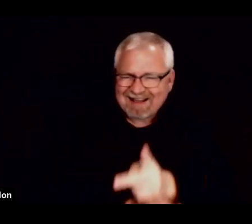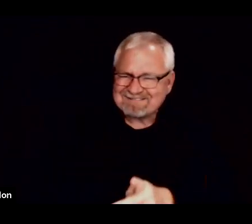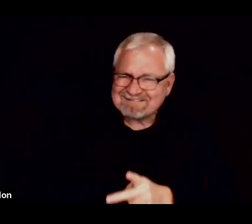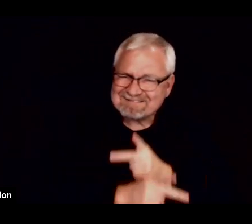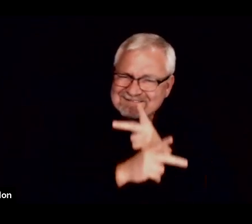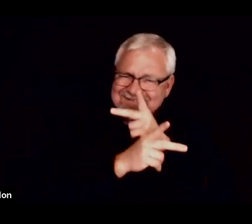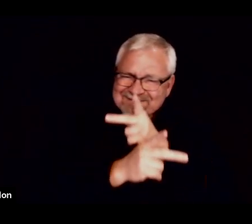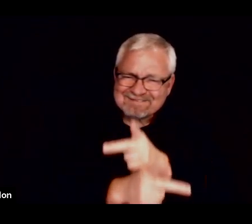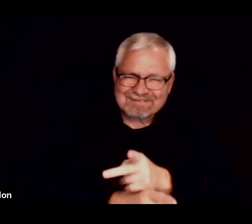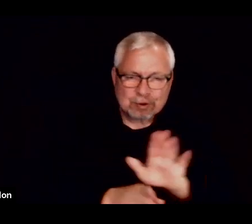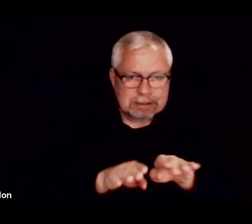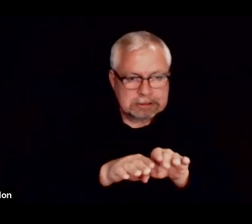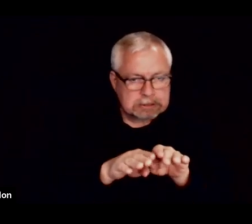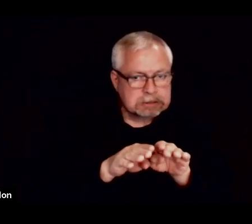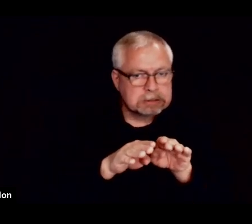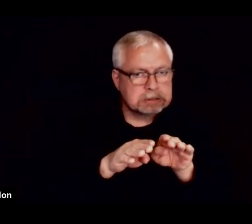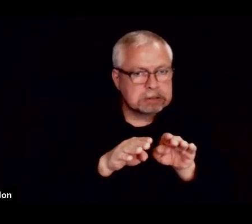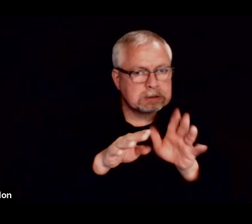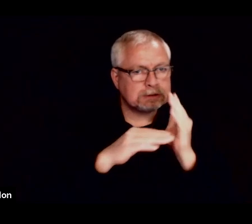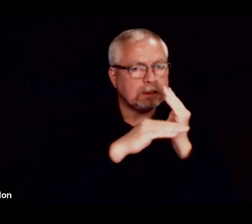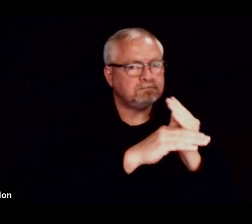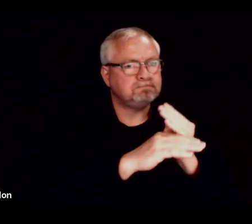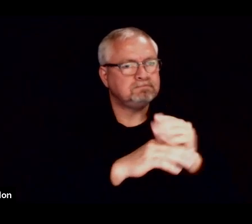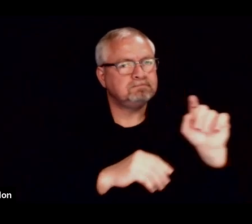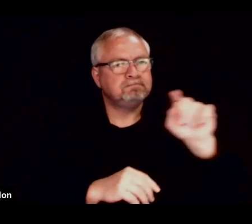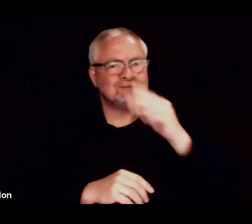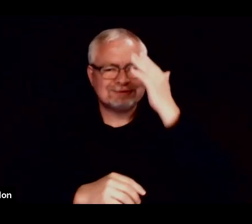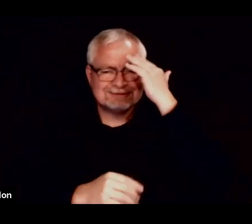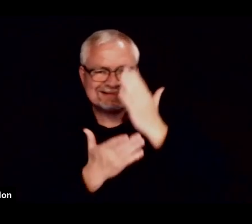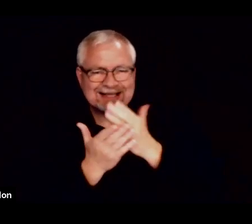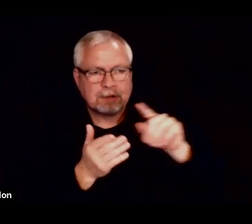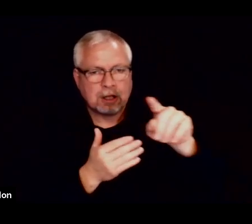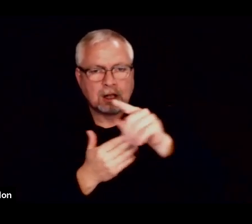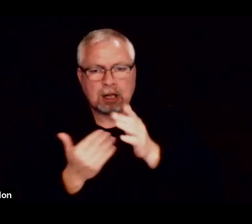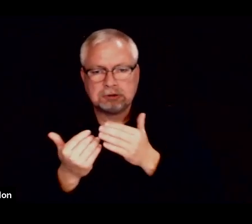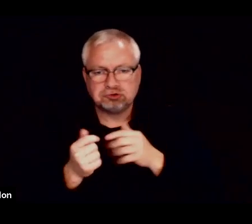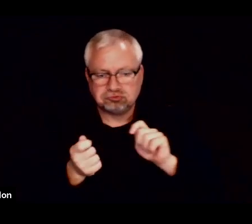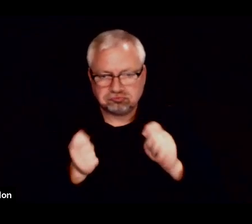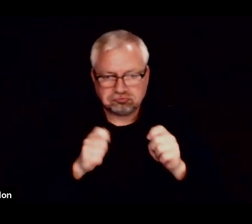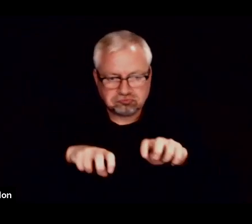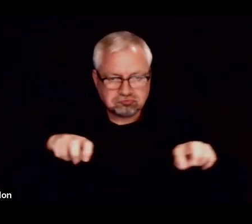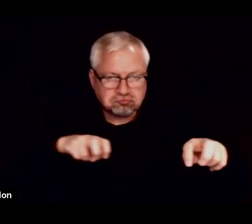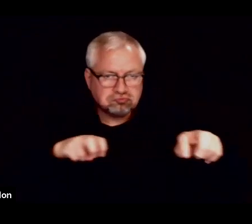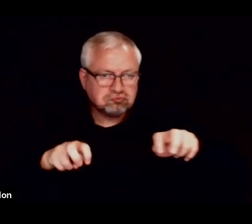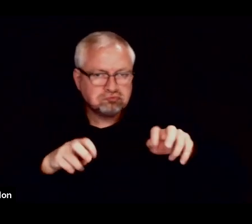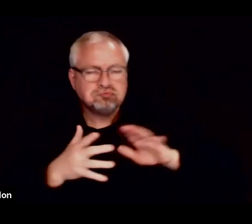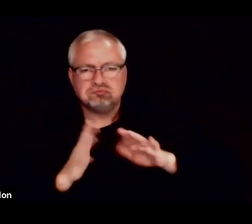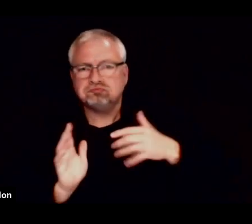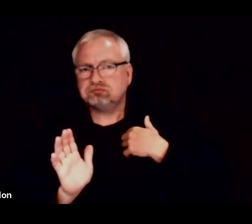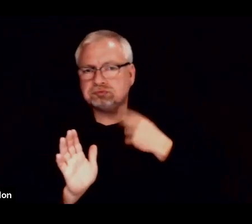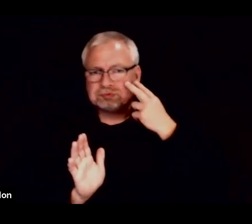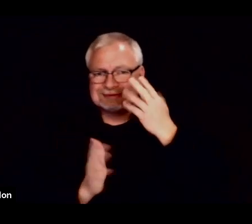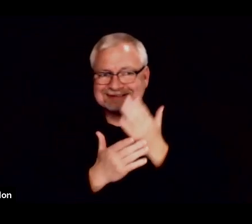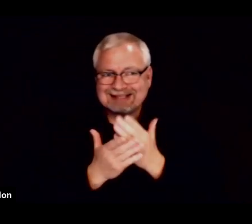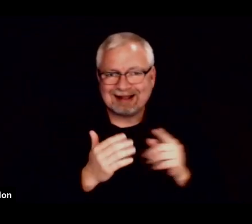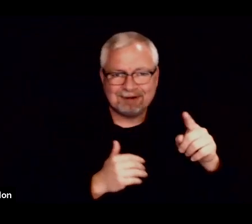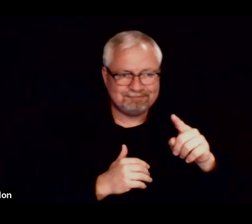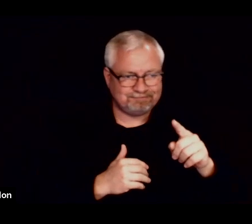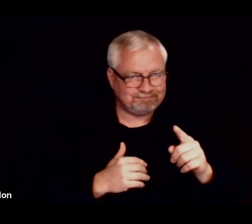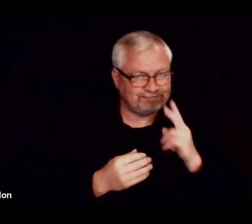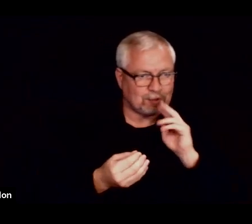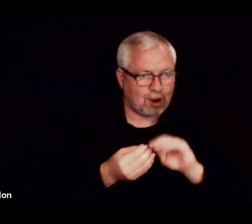prevent some of what we know to be the greatest risks. But we just really, in this environment where cases are growing day over day, hospitals are getting more